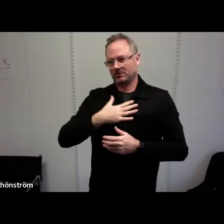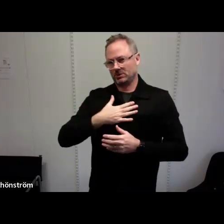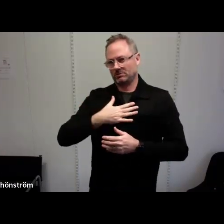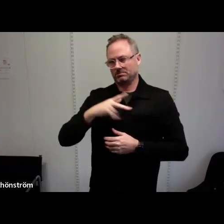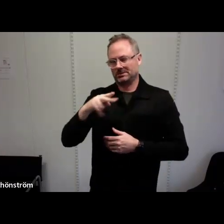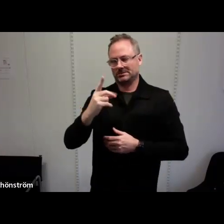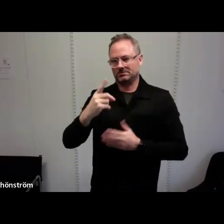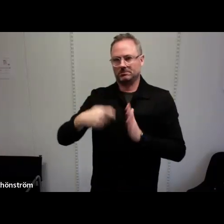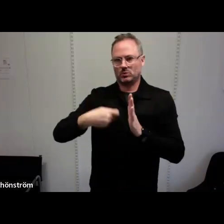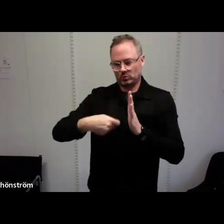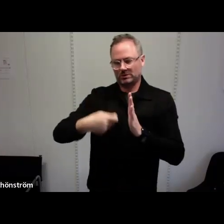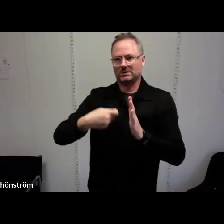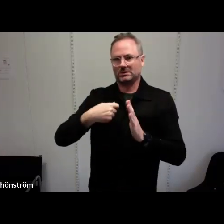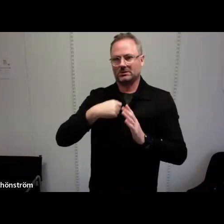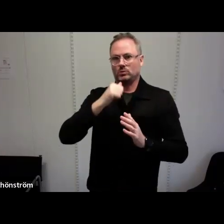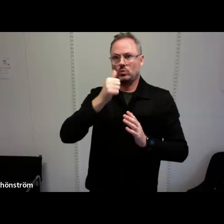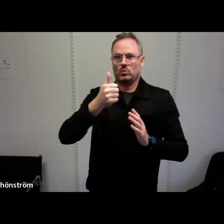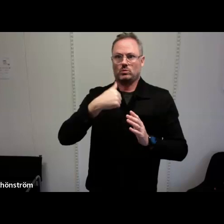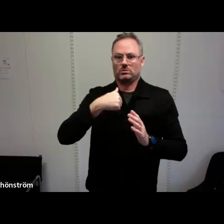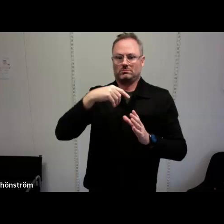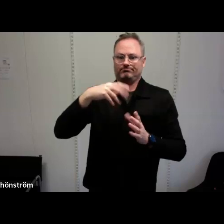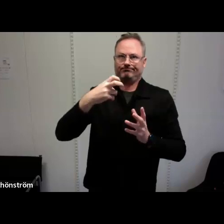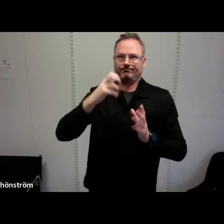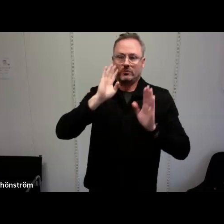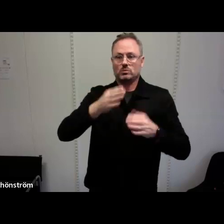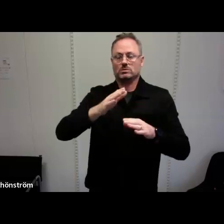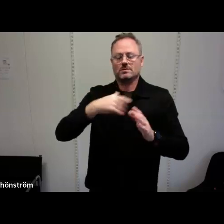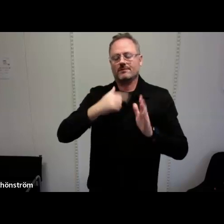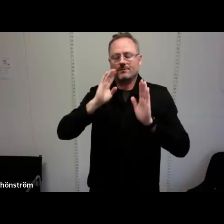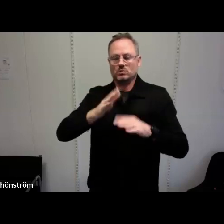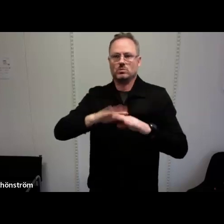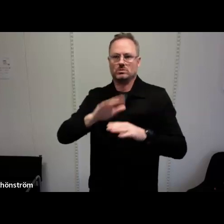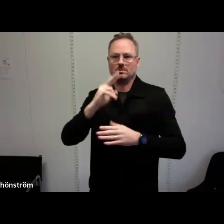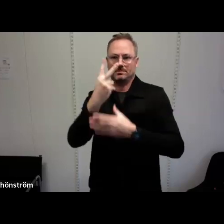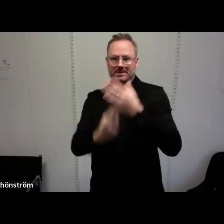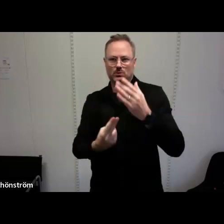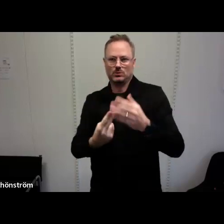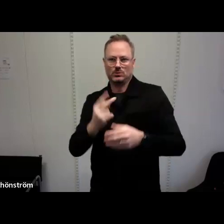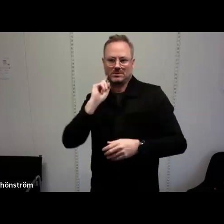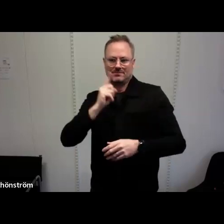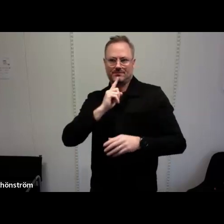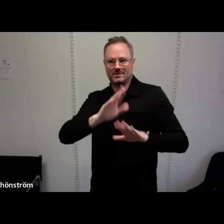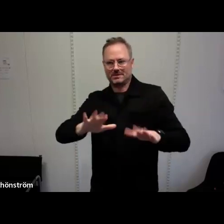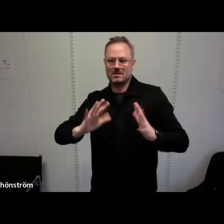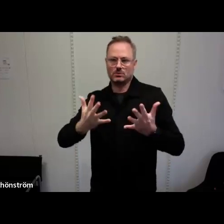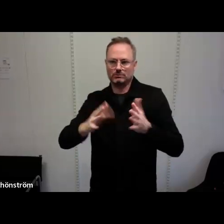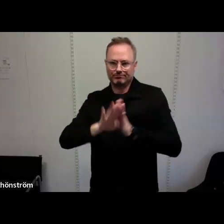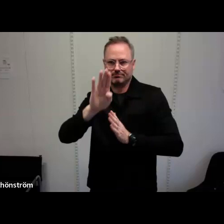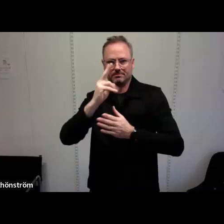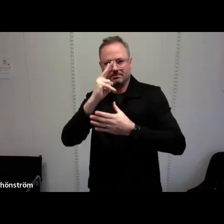So that was my first experience, and it was a part of my PhD project, actually. So I was focused